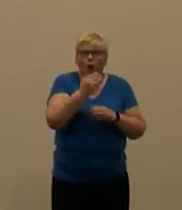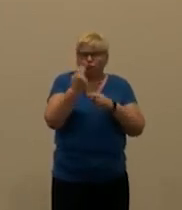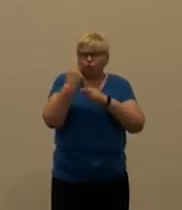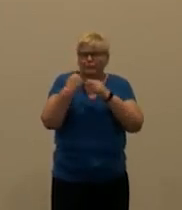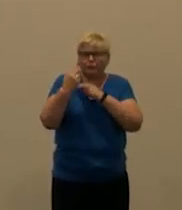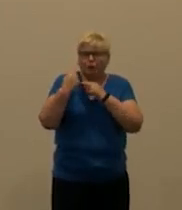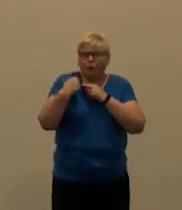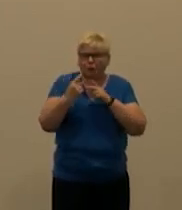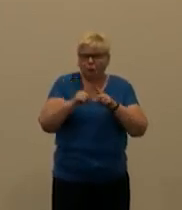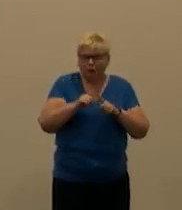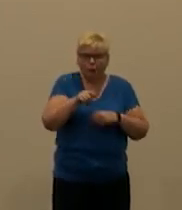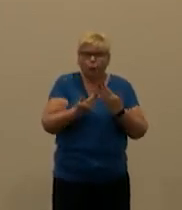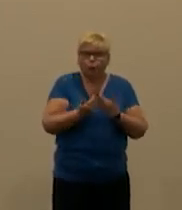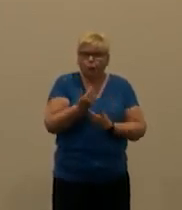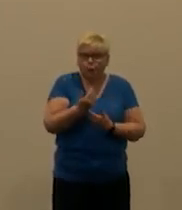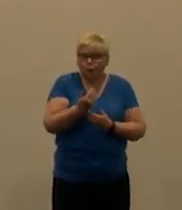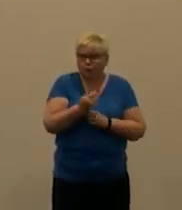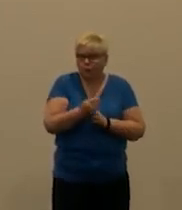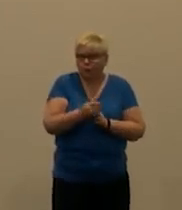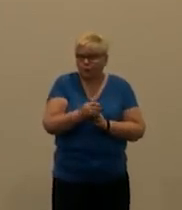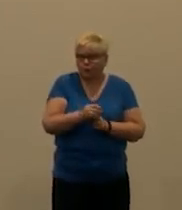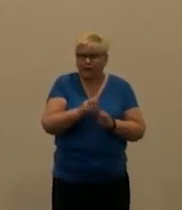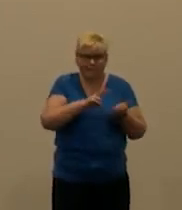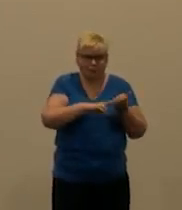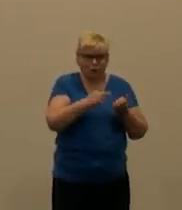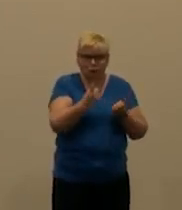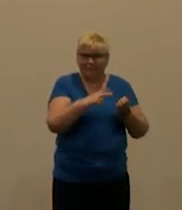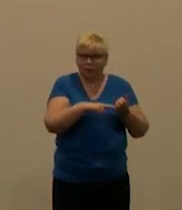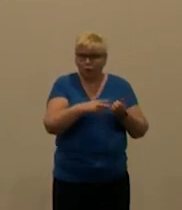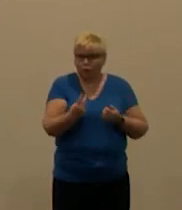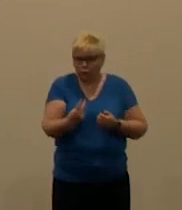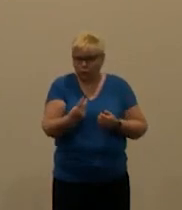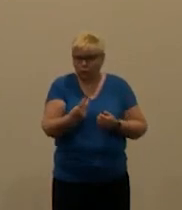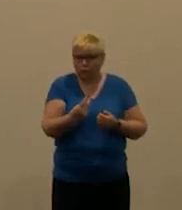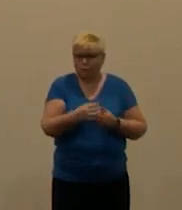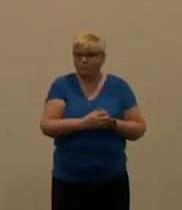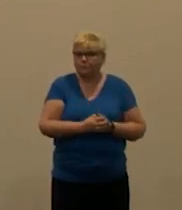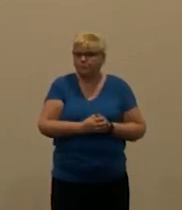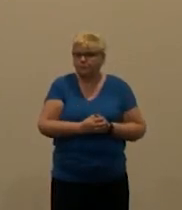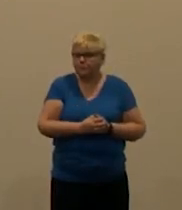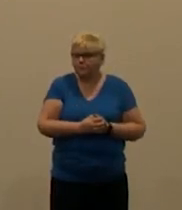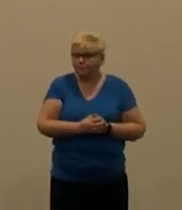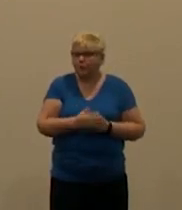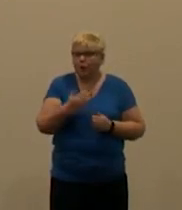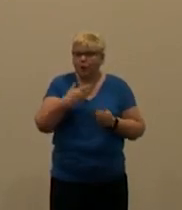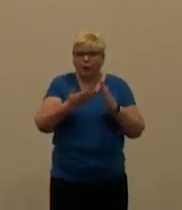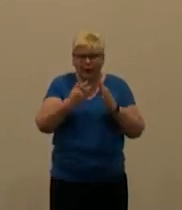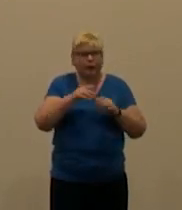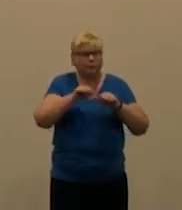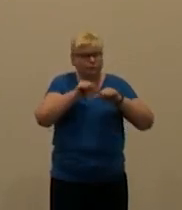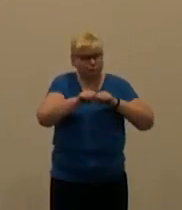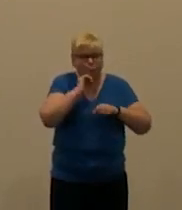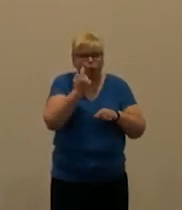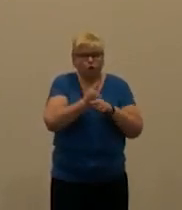well the new architecture design version 1 and version 2 with Virtual WAN. Then we are going ahead and talk about